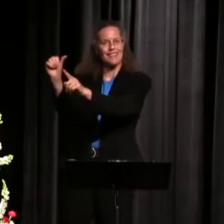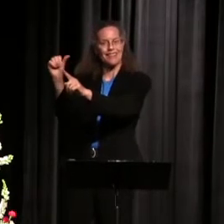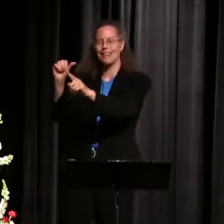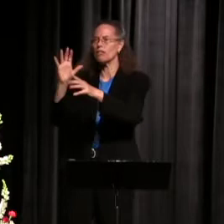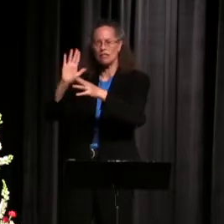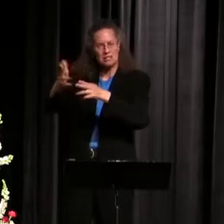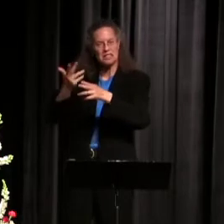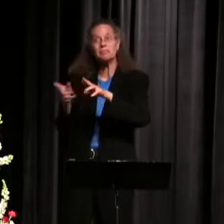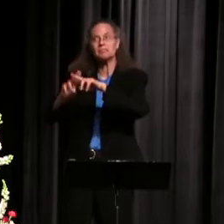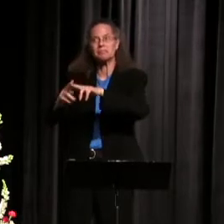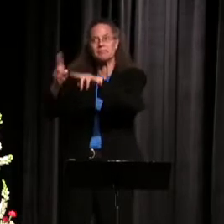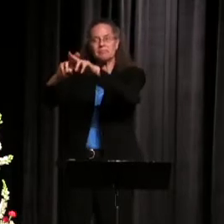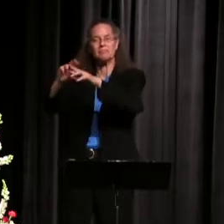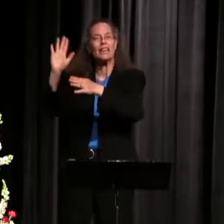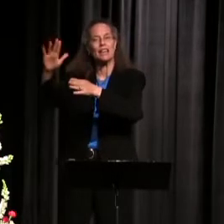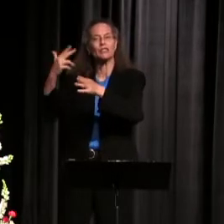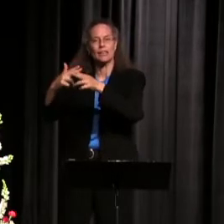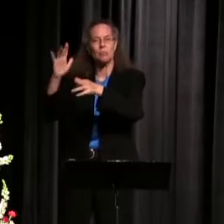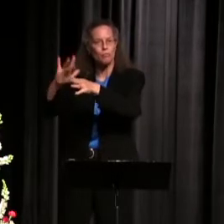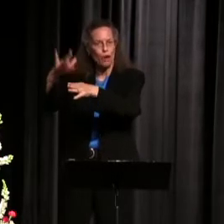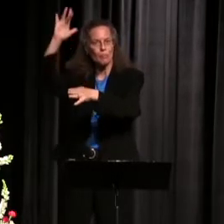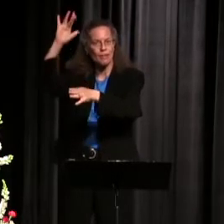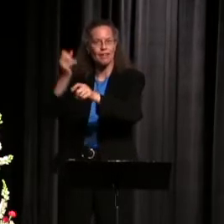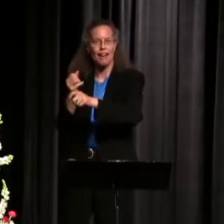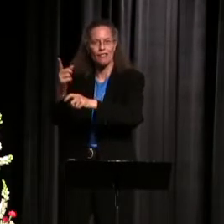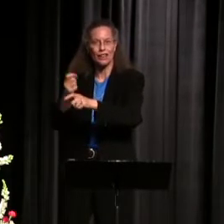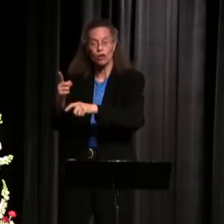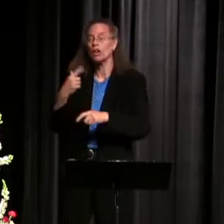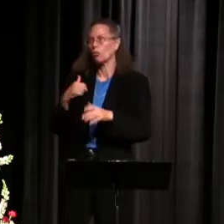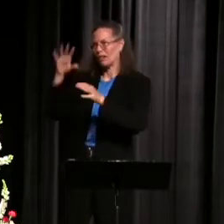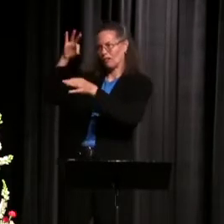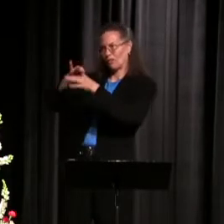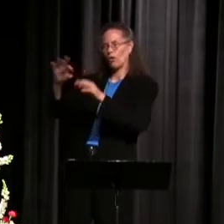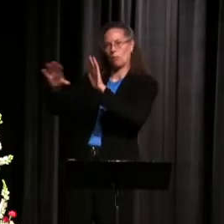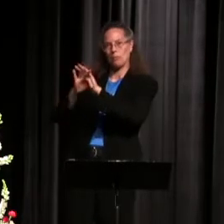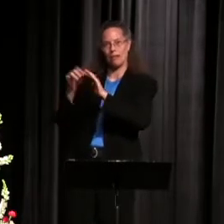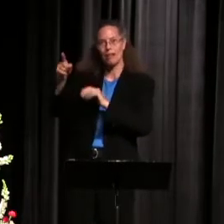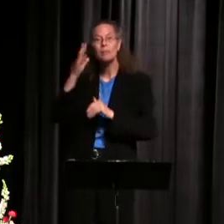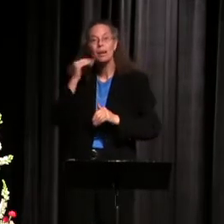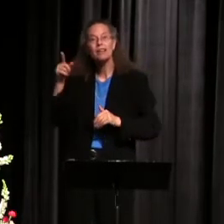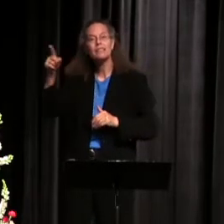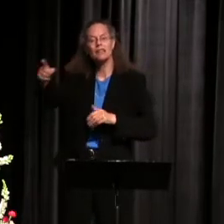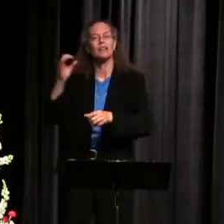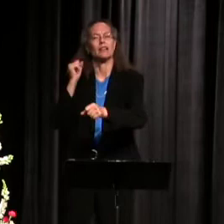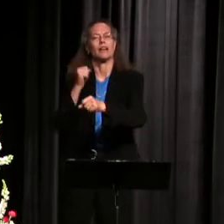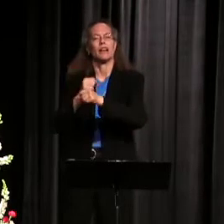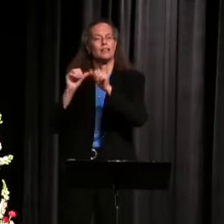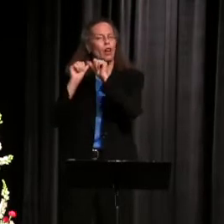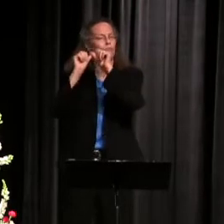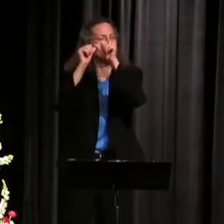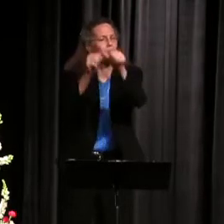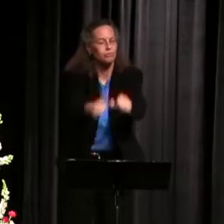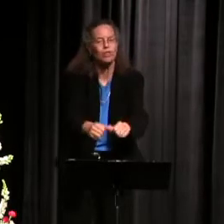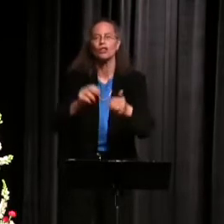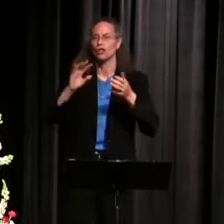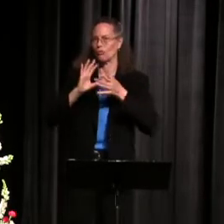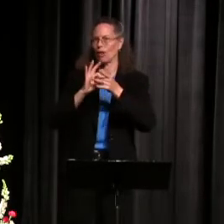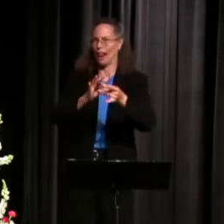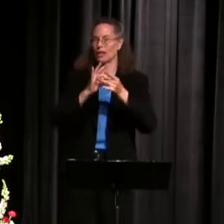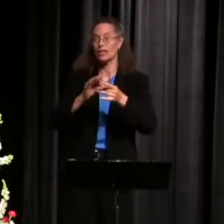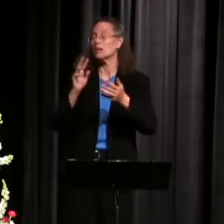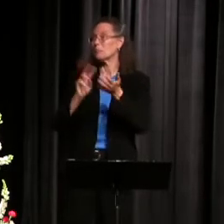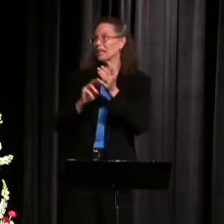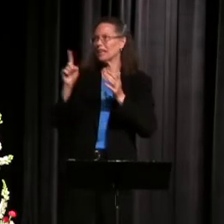year. We voted for him to represent our class because his ability to create meaningful and lasting relationships makes him a